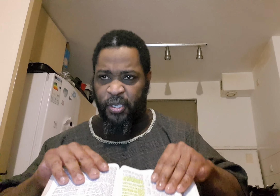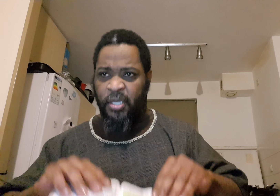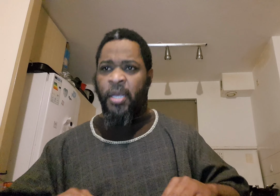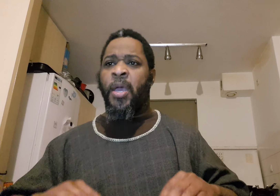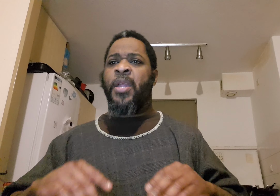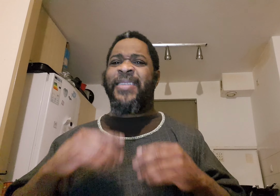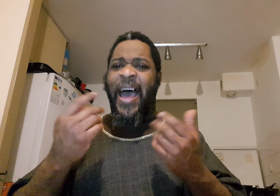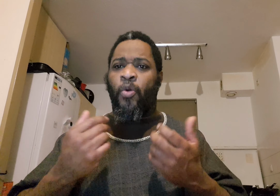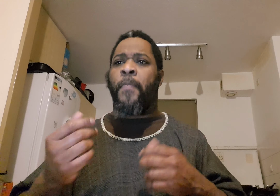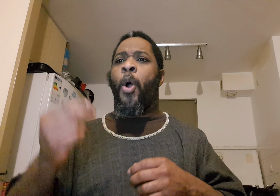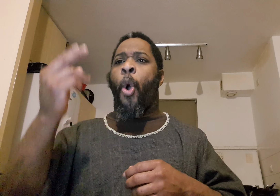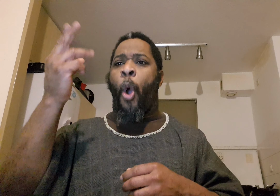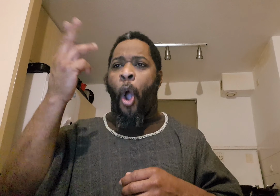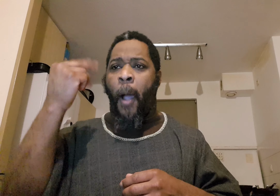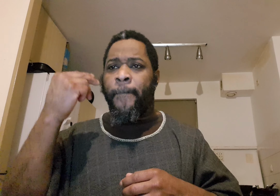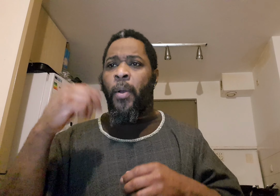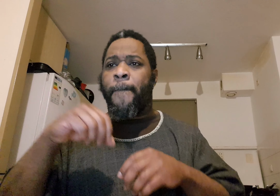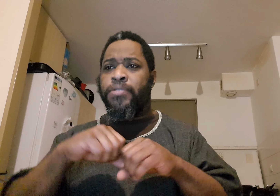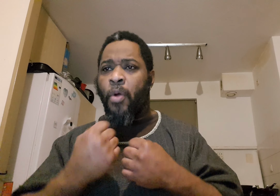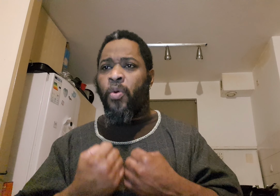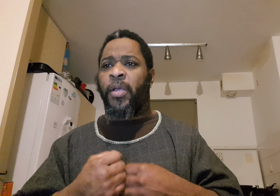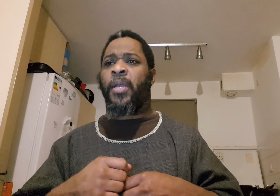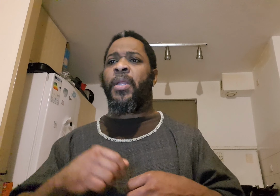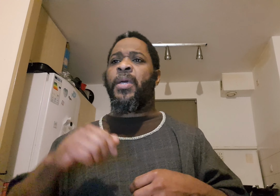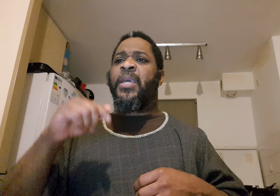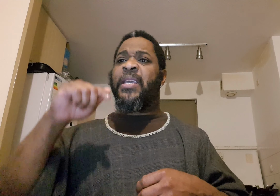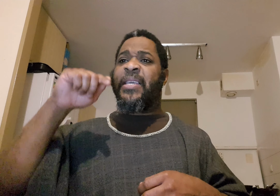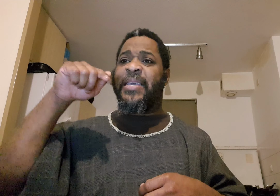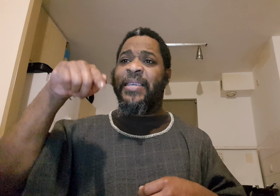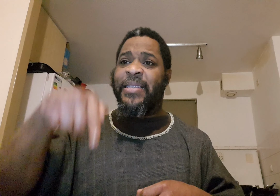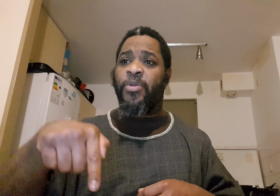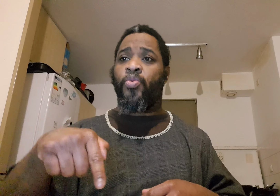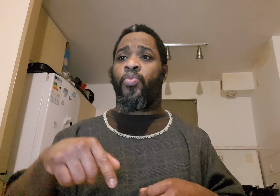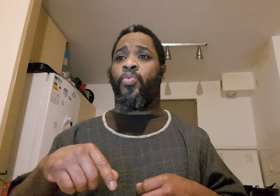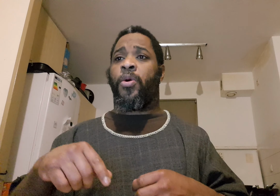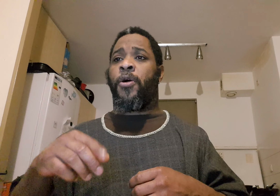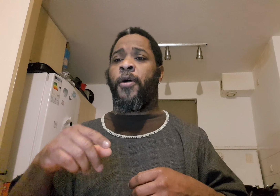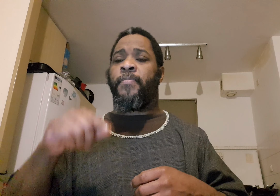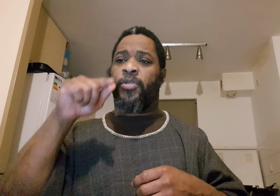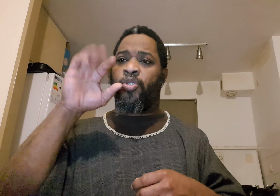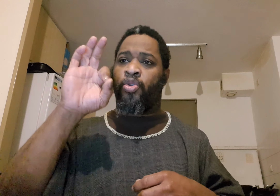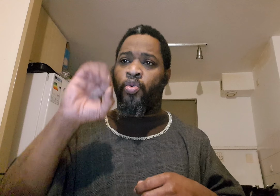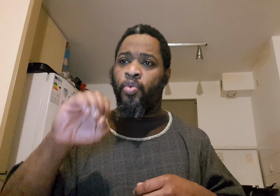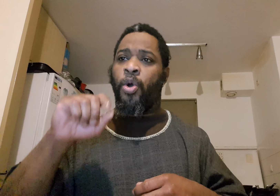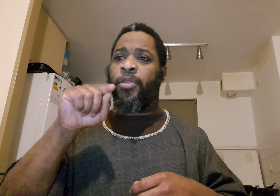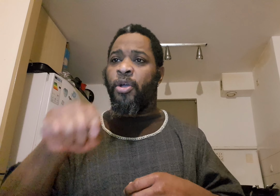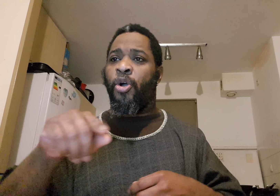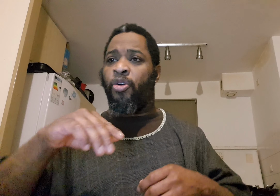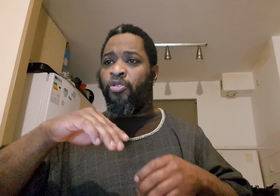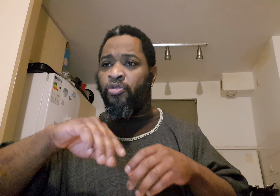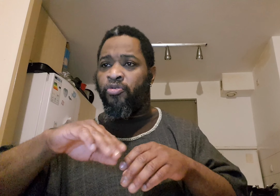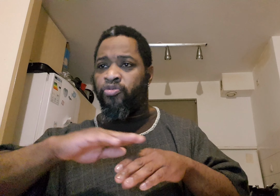Scriptures that humble, broken into to the